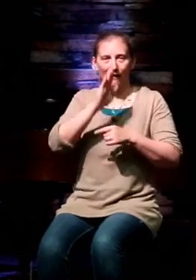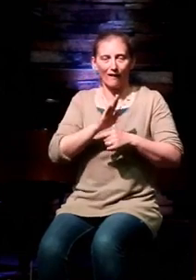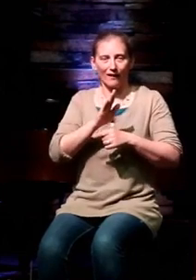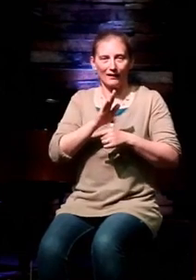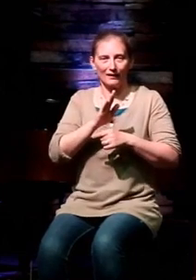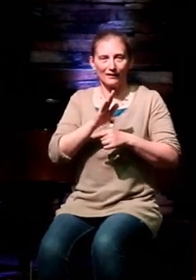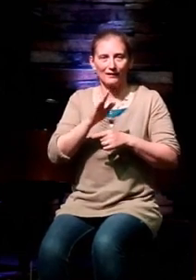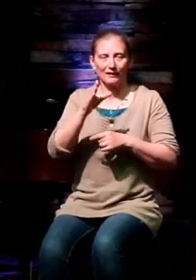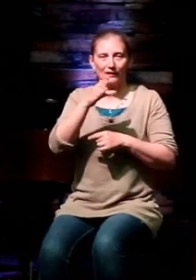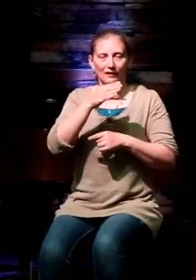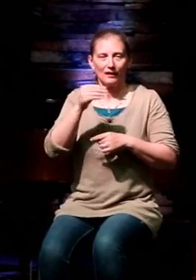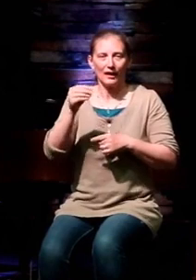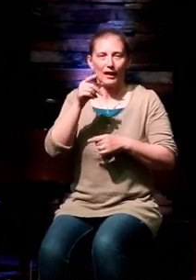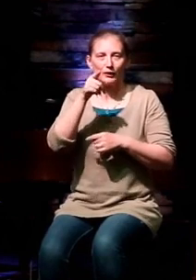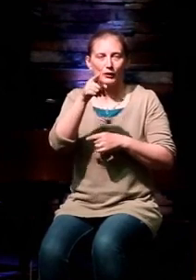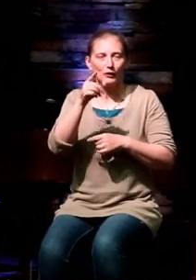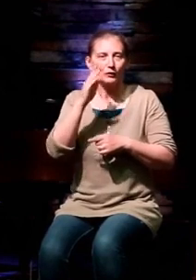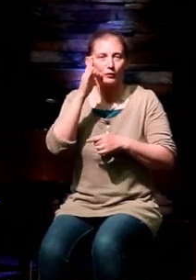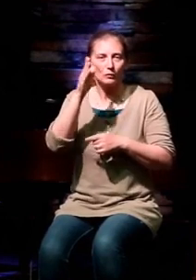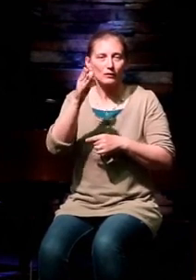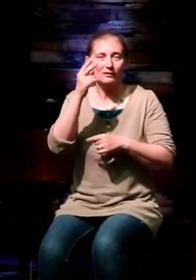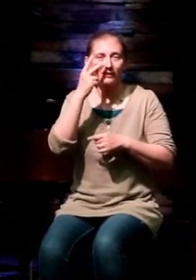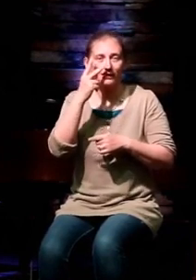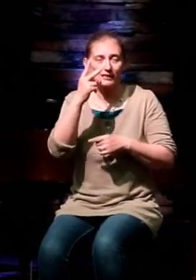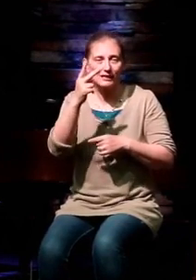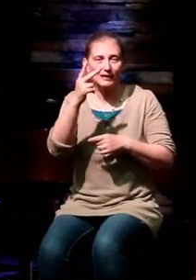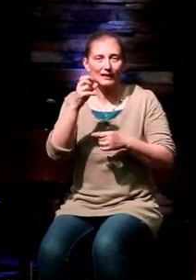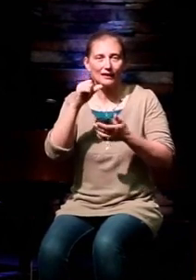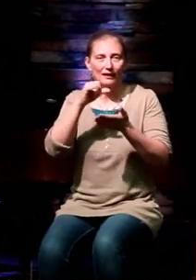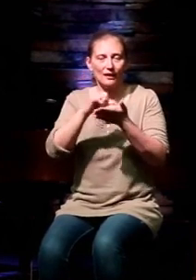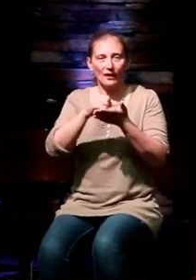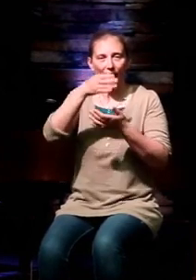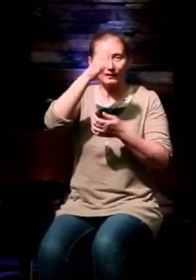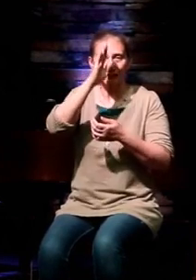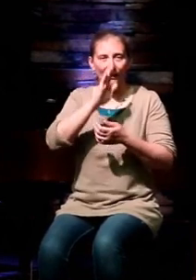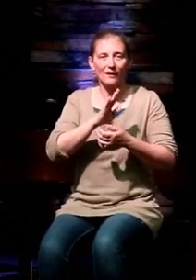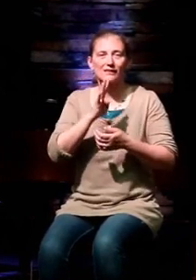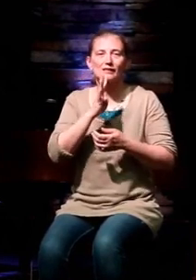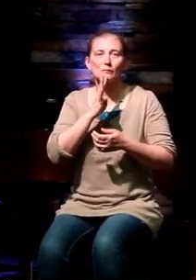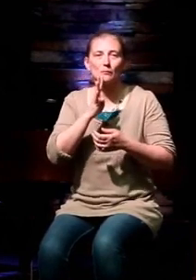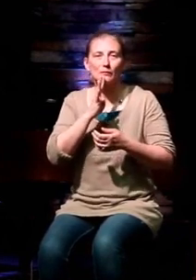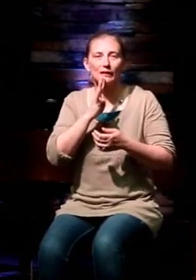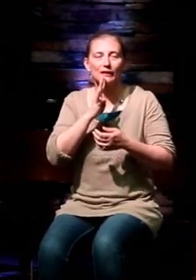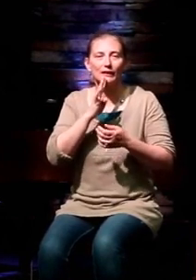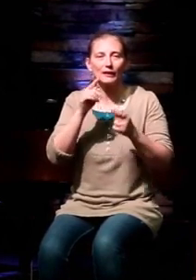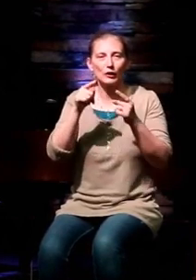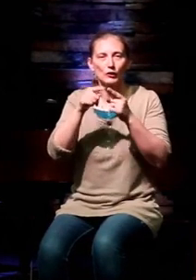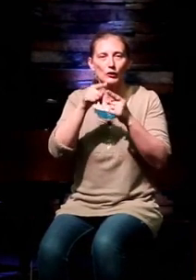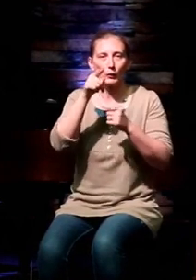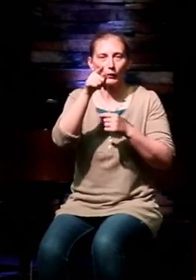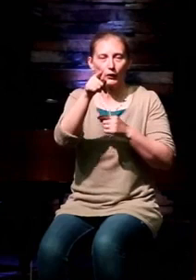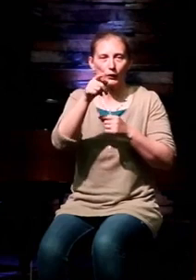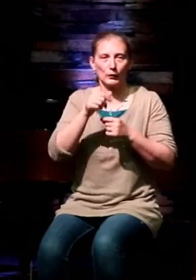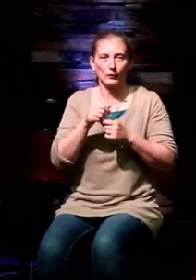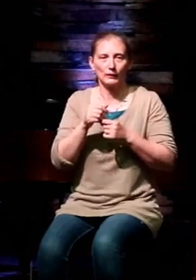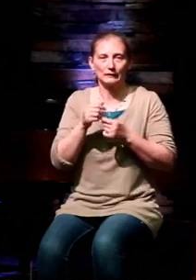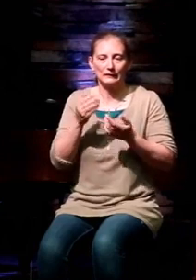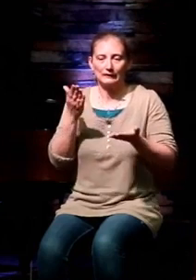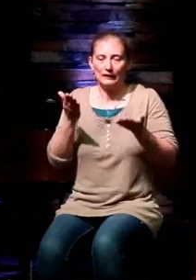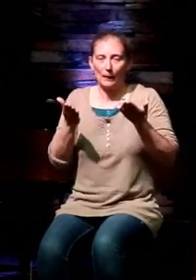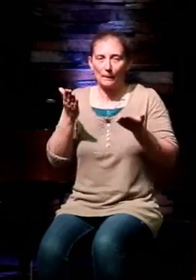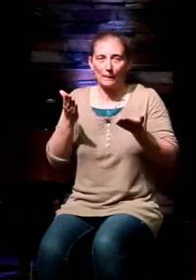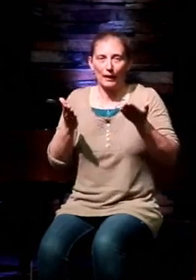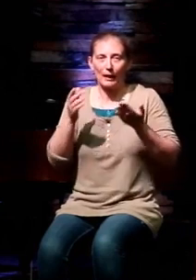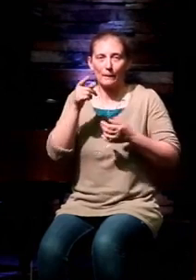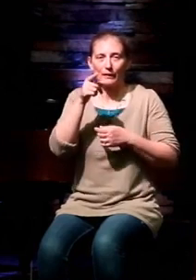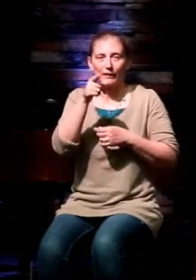way. He wants you to go that. He wants you to do this. He wants you to do that. He wants you to go pray for someone, go help someone. He wants you to pray or